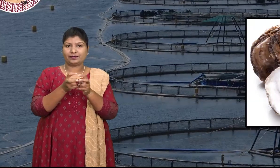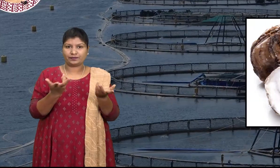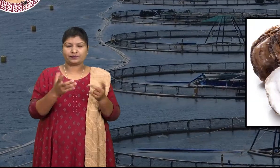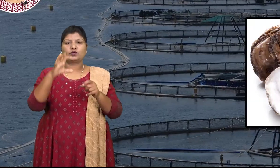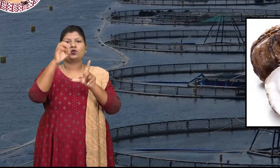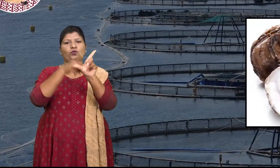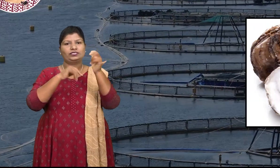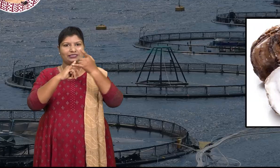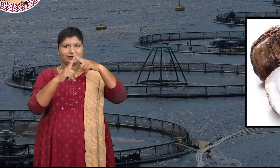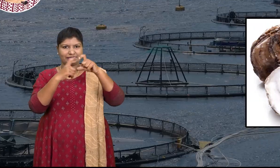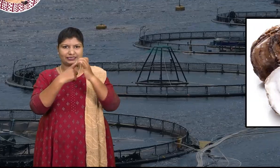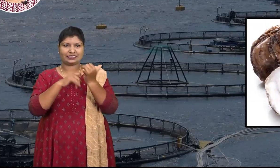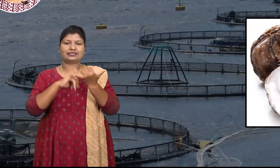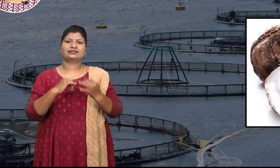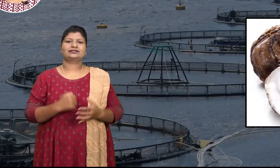oysters,